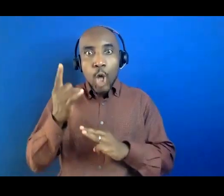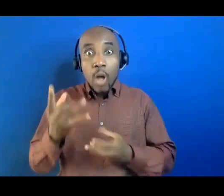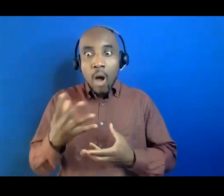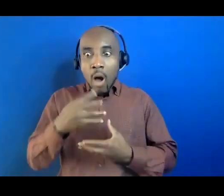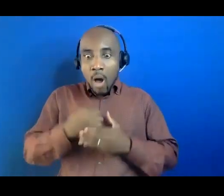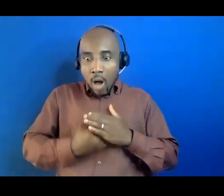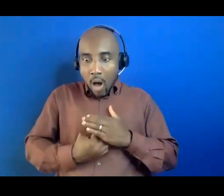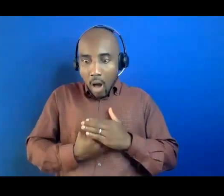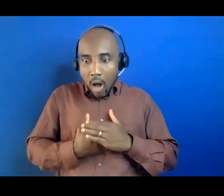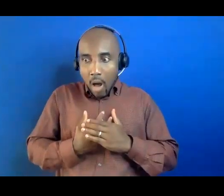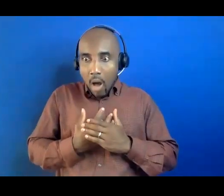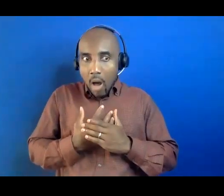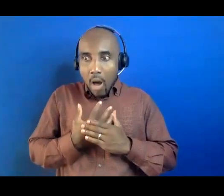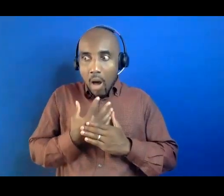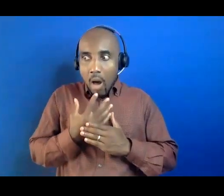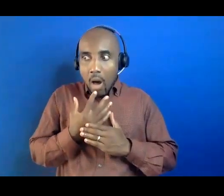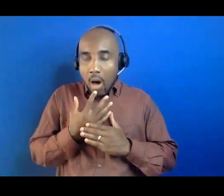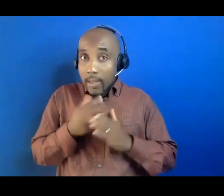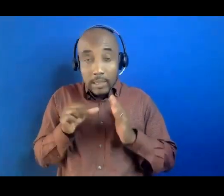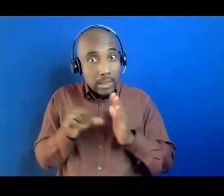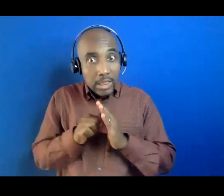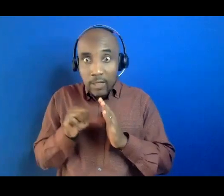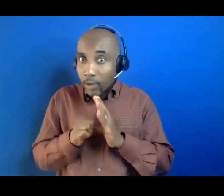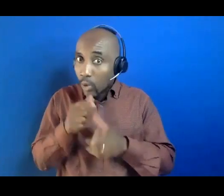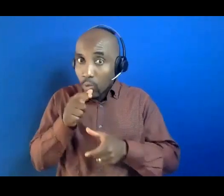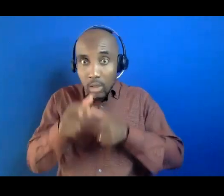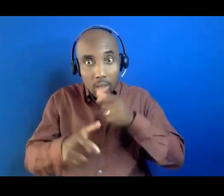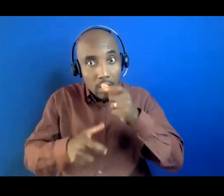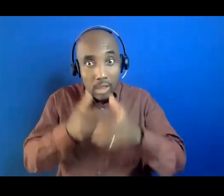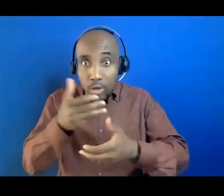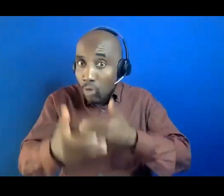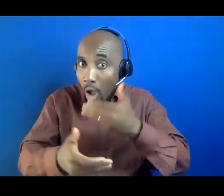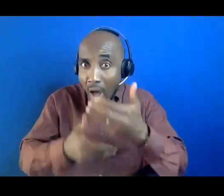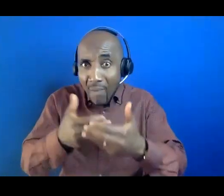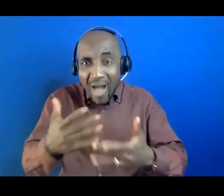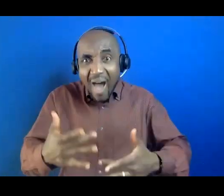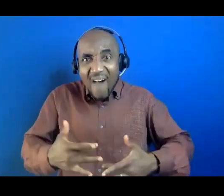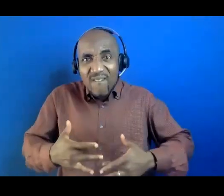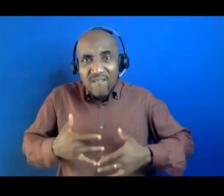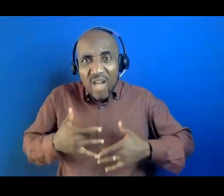And it's really difficult to describe with words, but I felt this power.